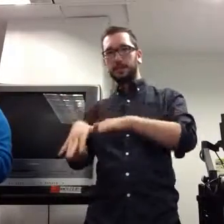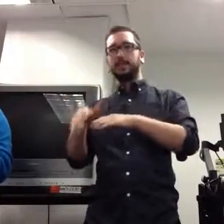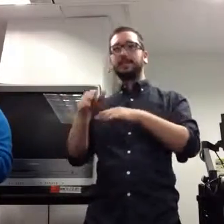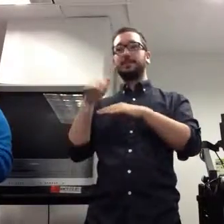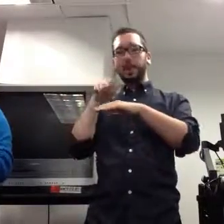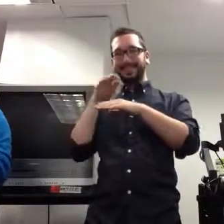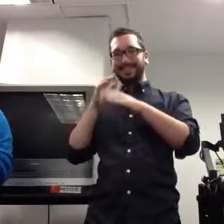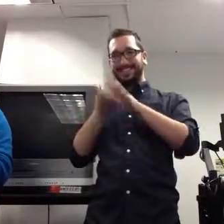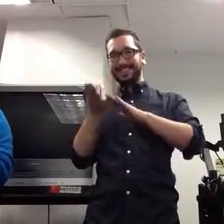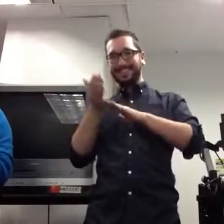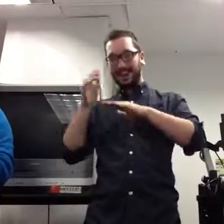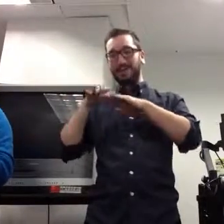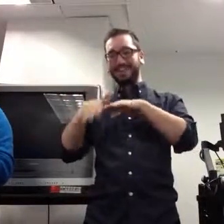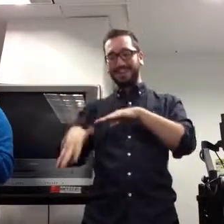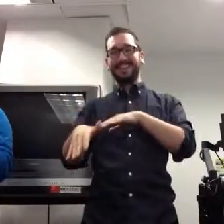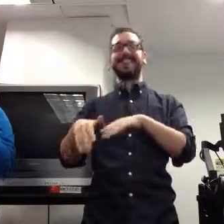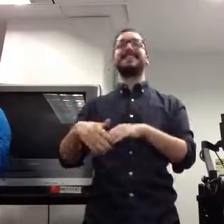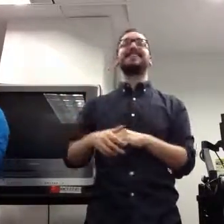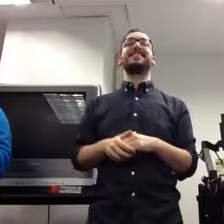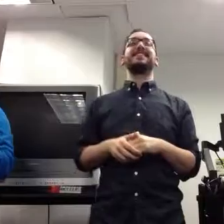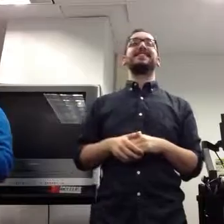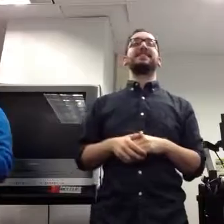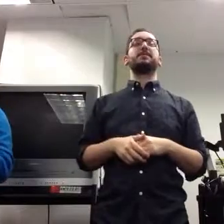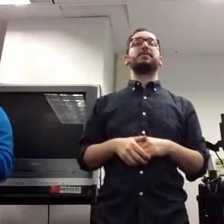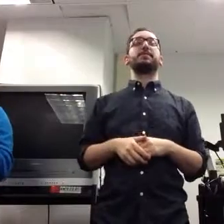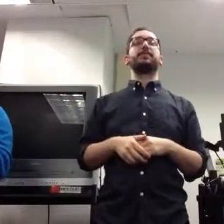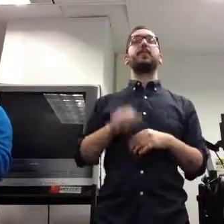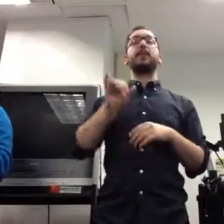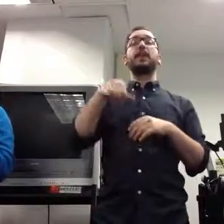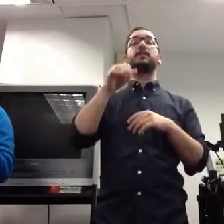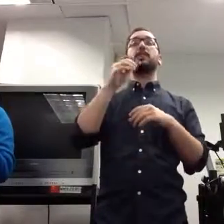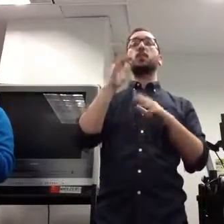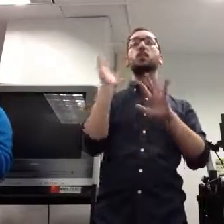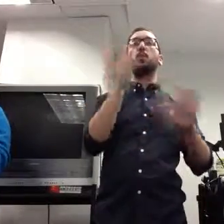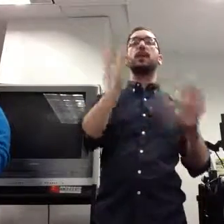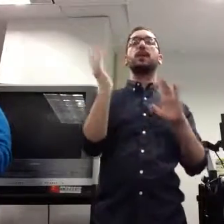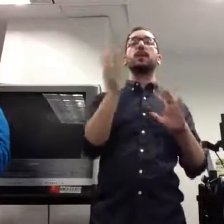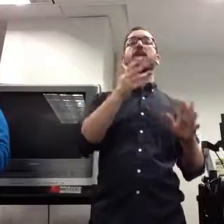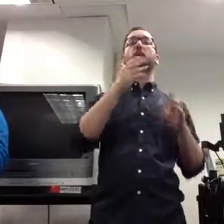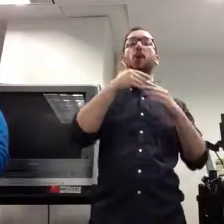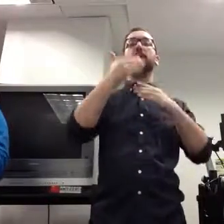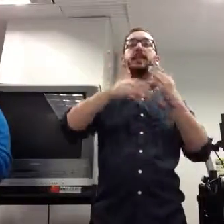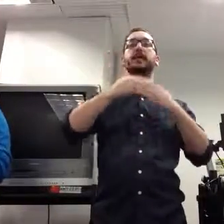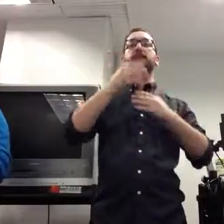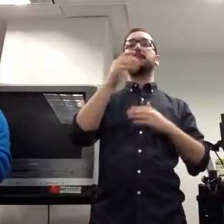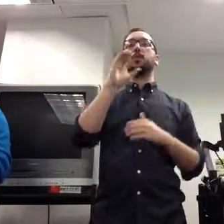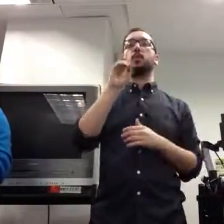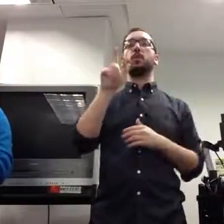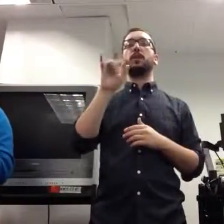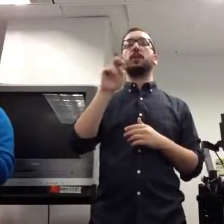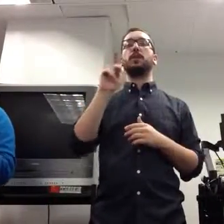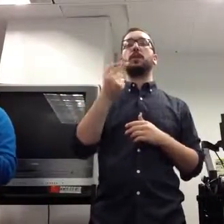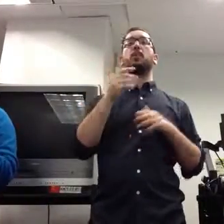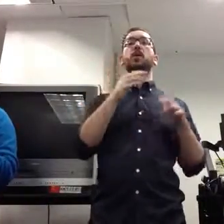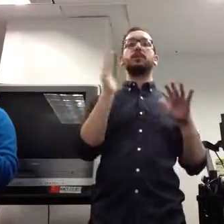most important thing you need to know about evaporation is it's a cooling process. And we're going to do a little mini lab over